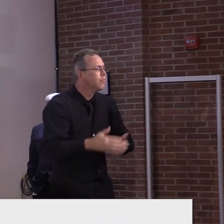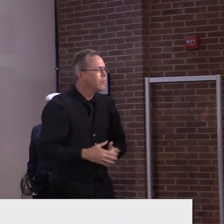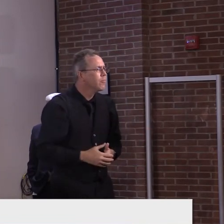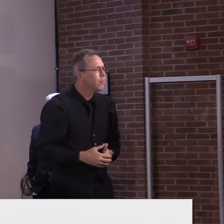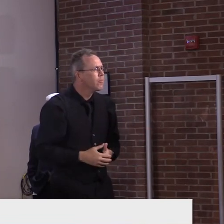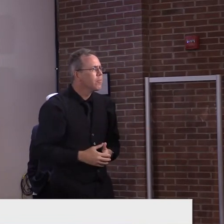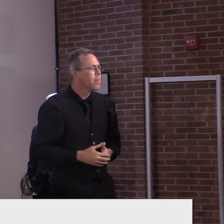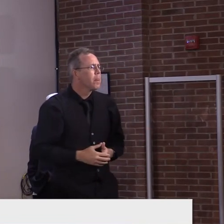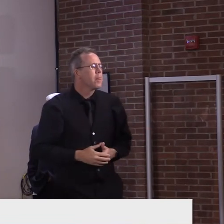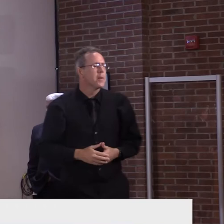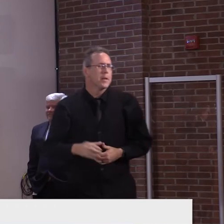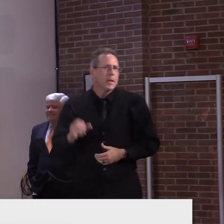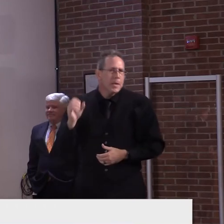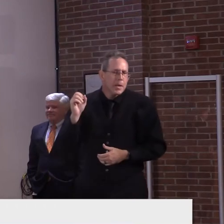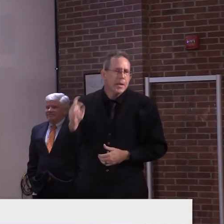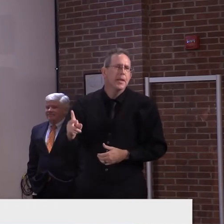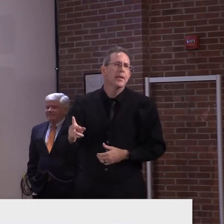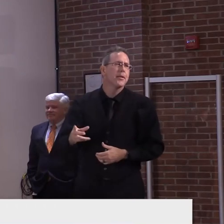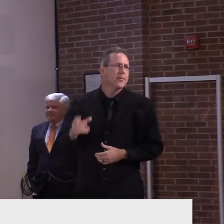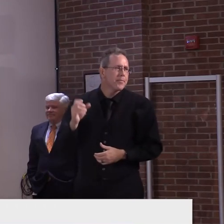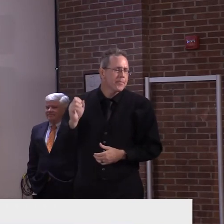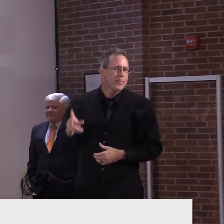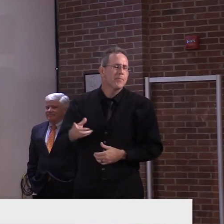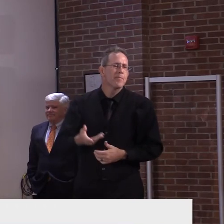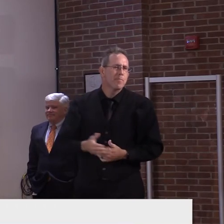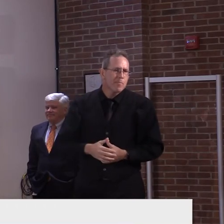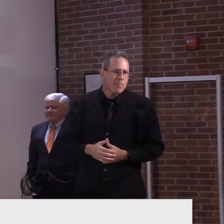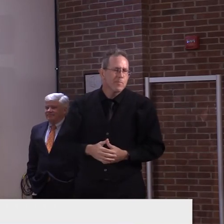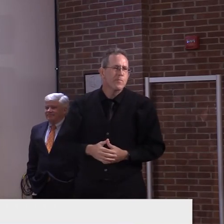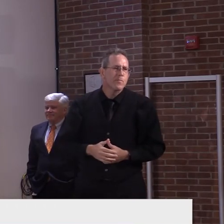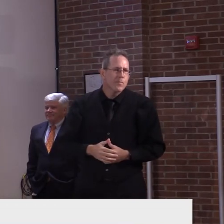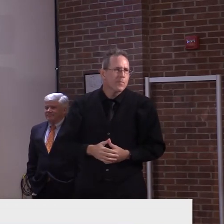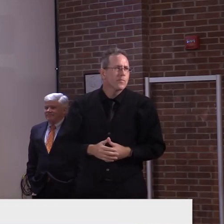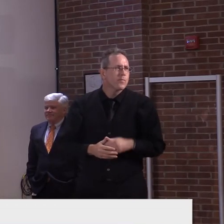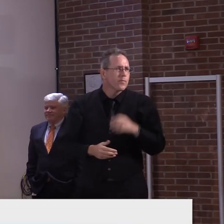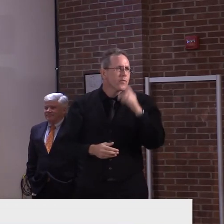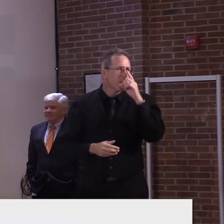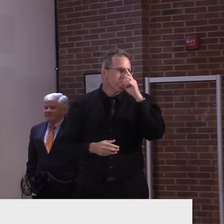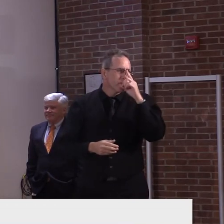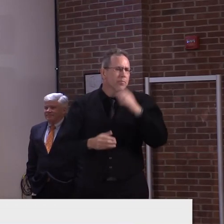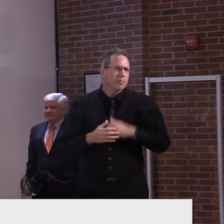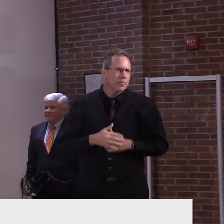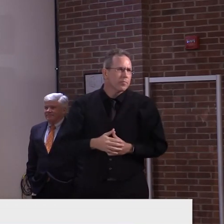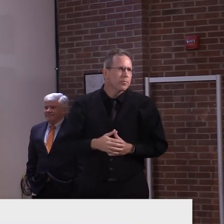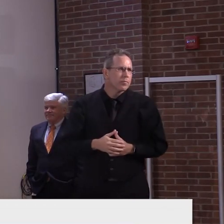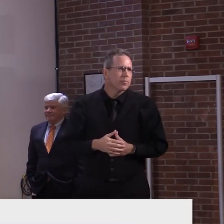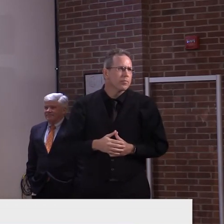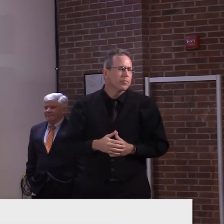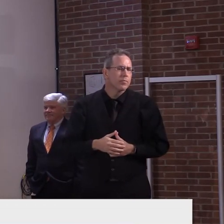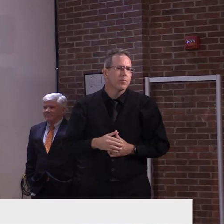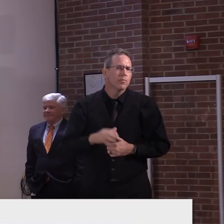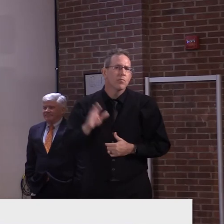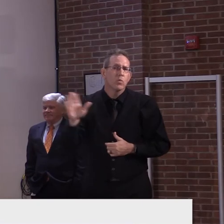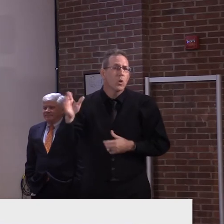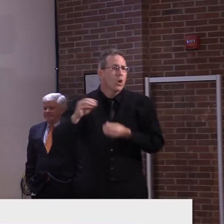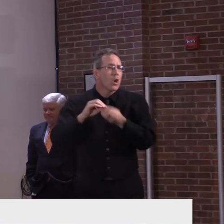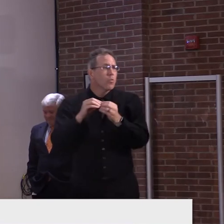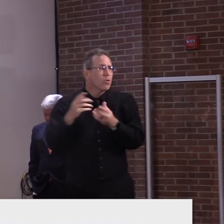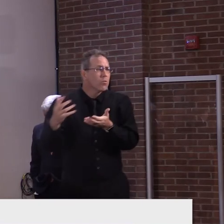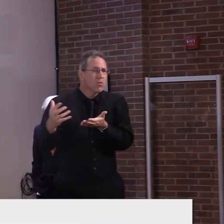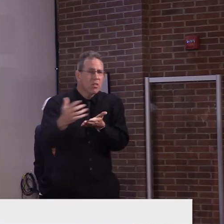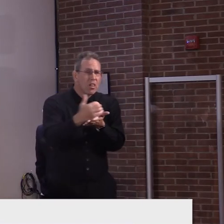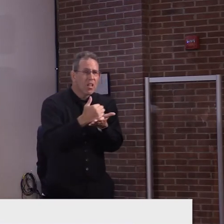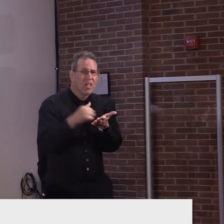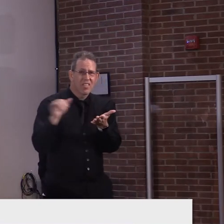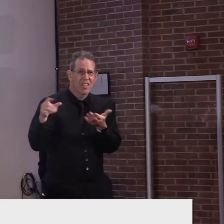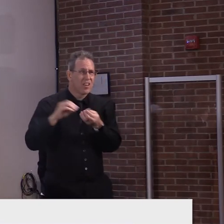Okay. I'm curious to hear, do you have anything in the data, you know, when it comes